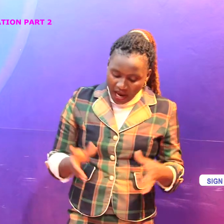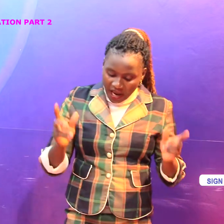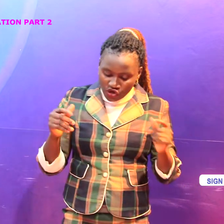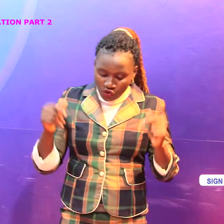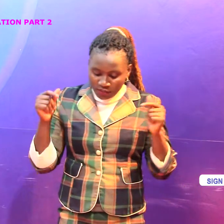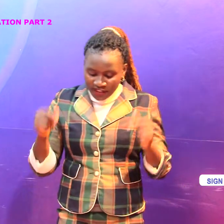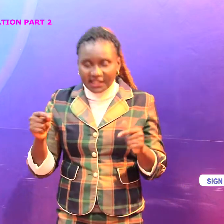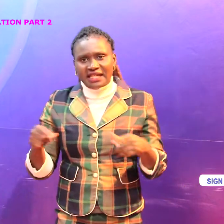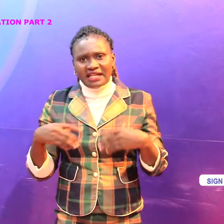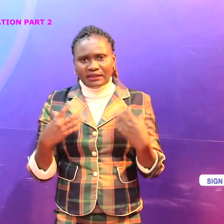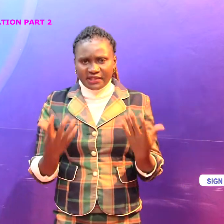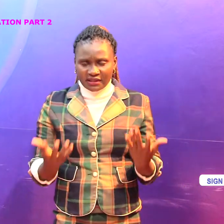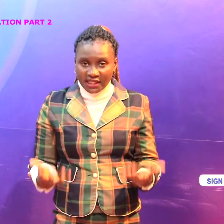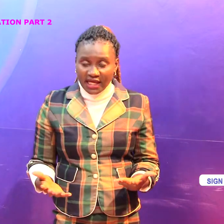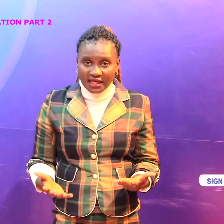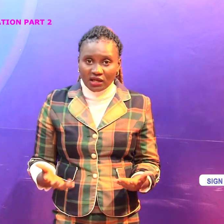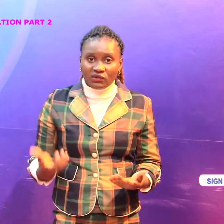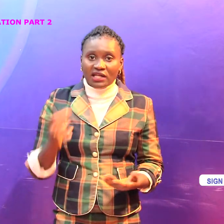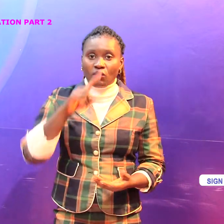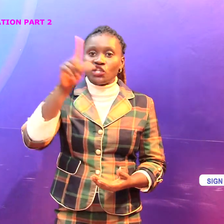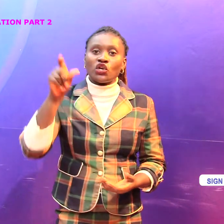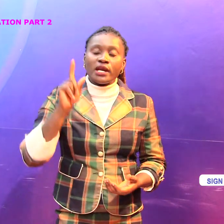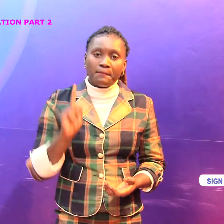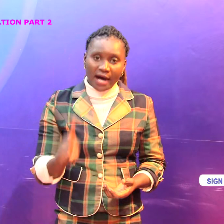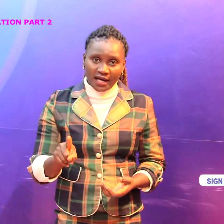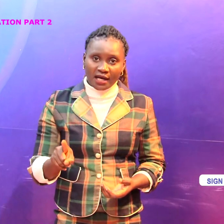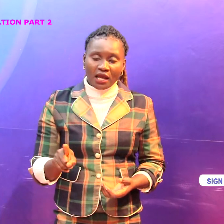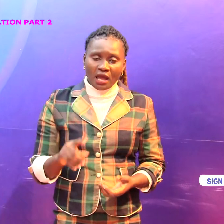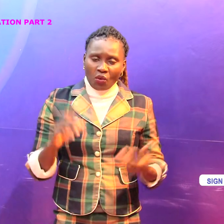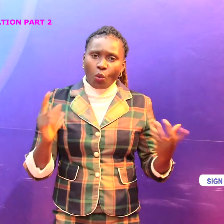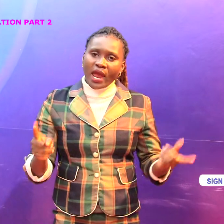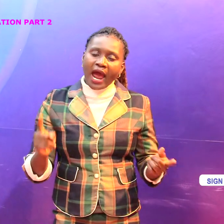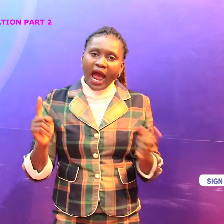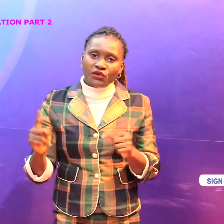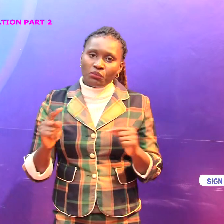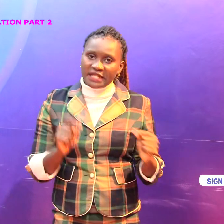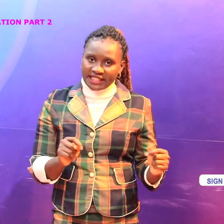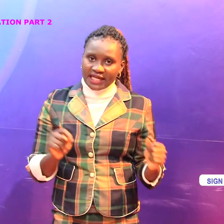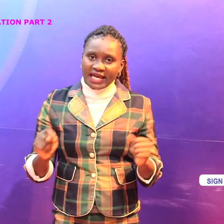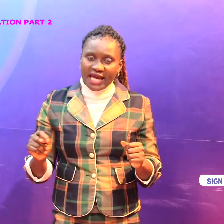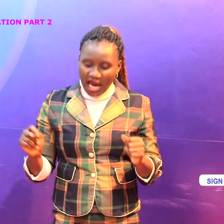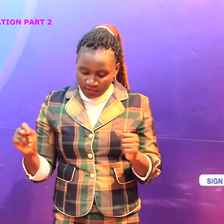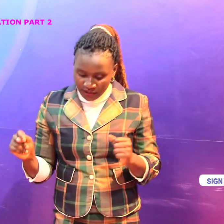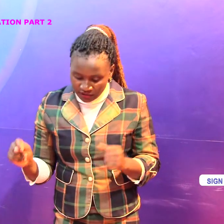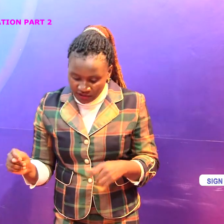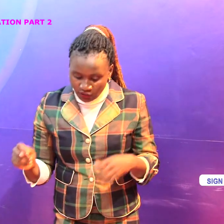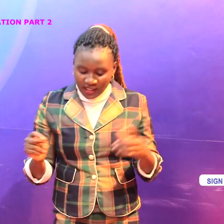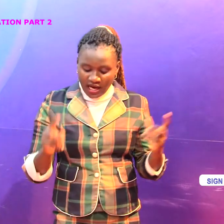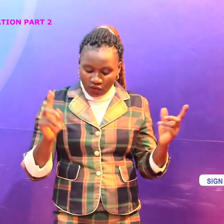are you meeting the administrator? With a question mark. Where are you meeting the administrator with a